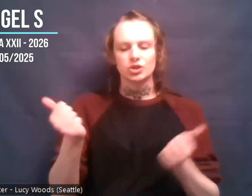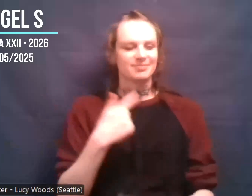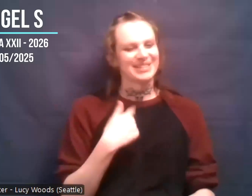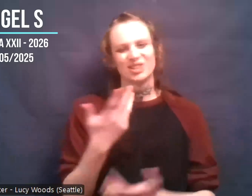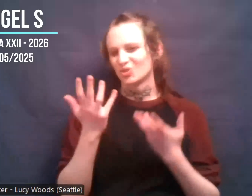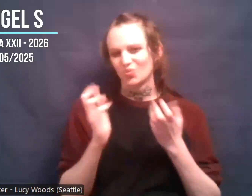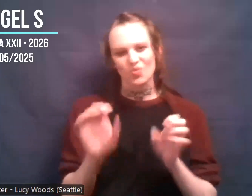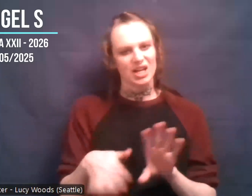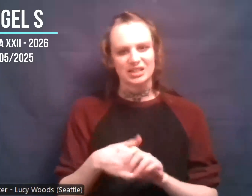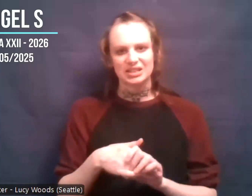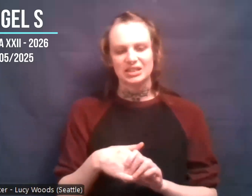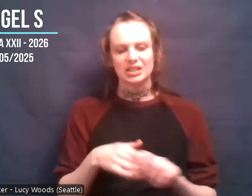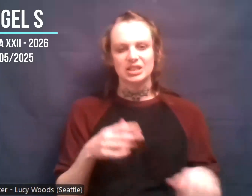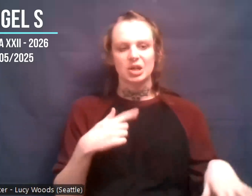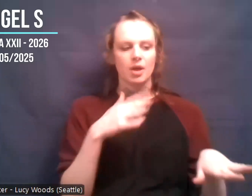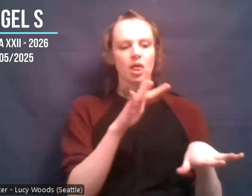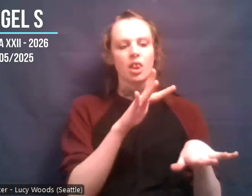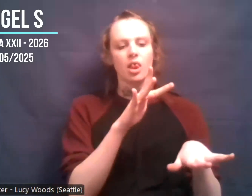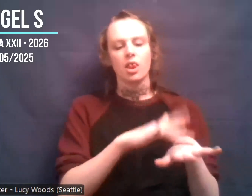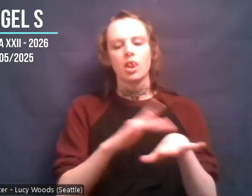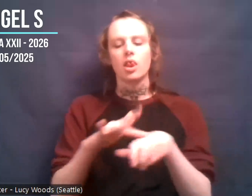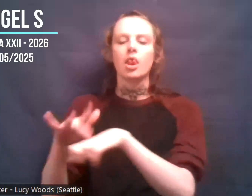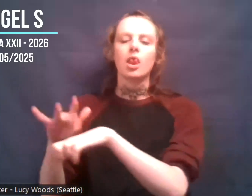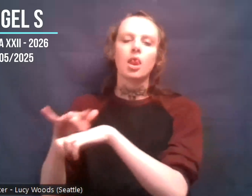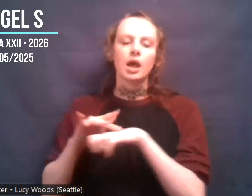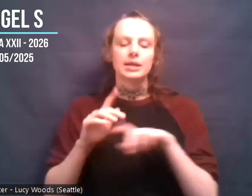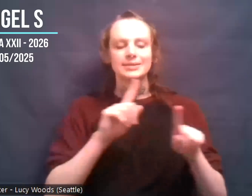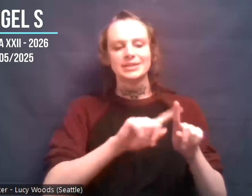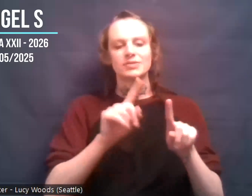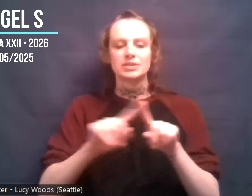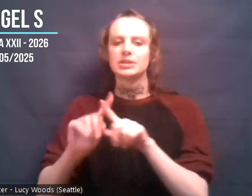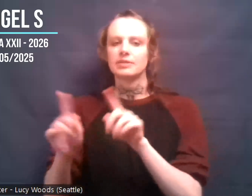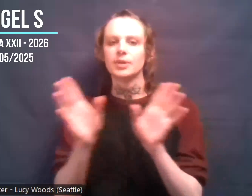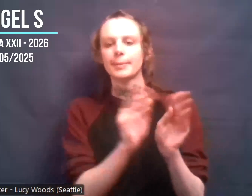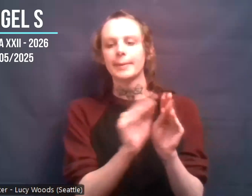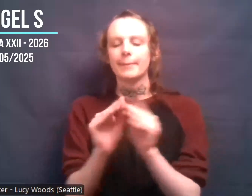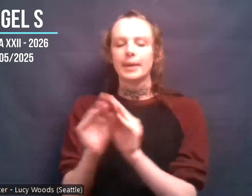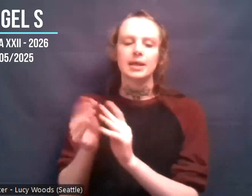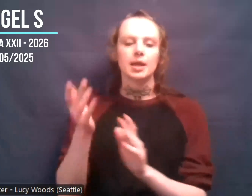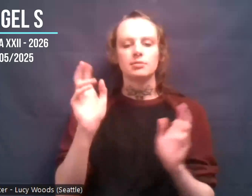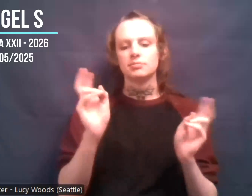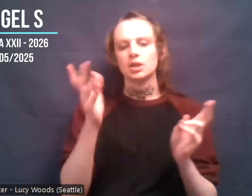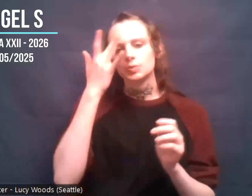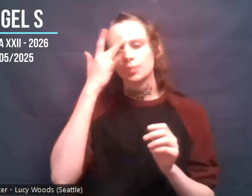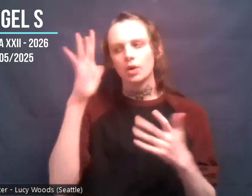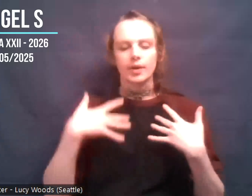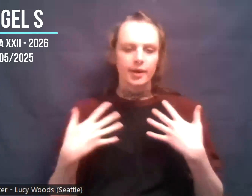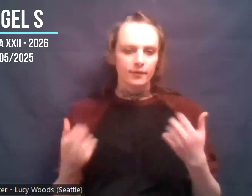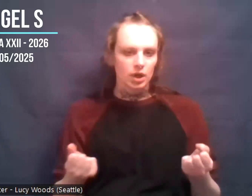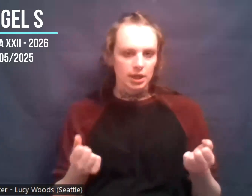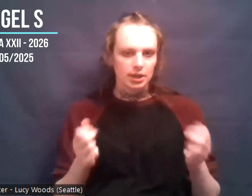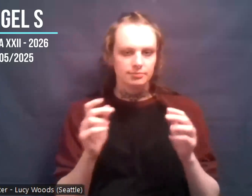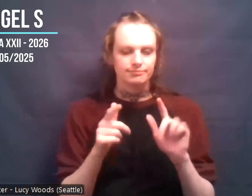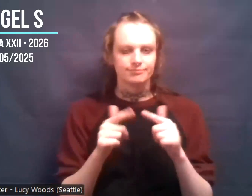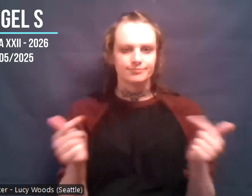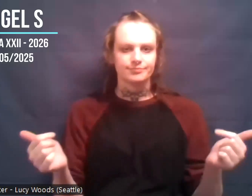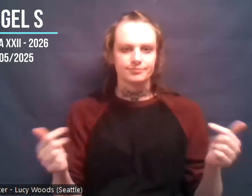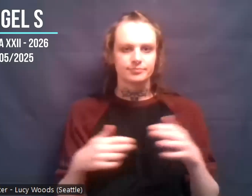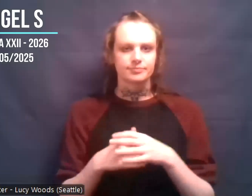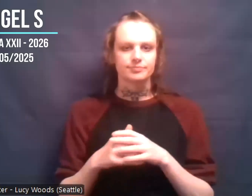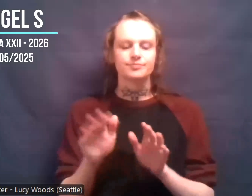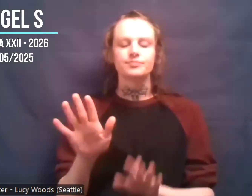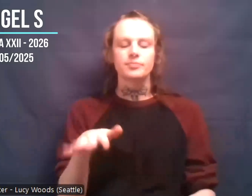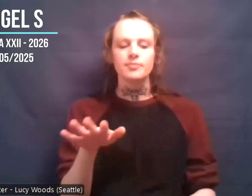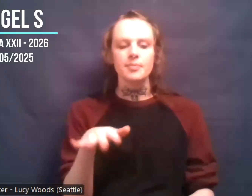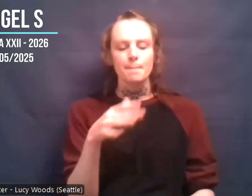all these different meetings, um, smart recovery and all these other things. And listen,